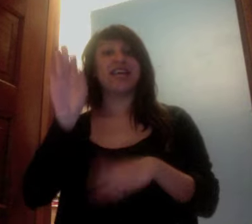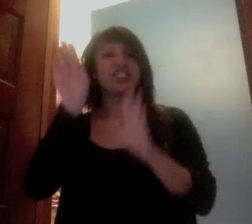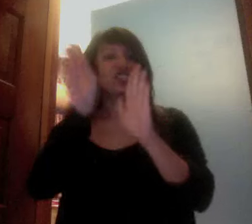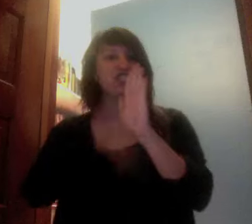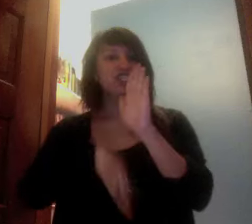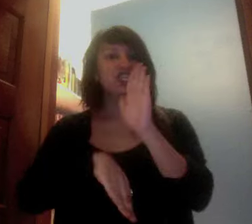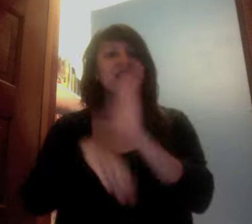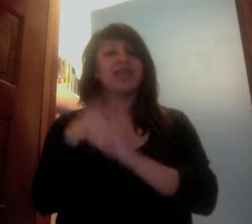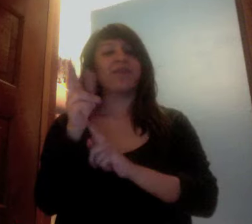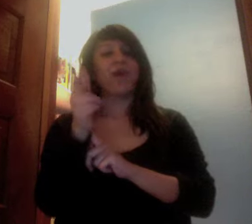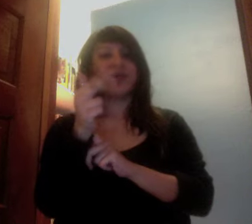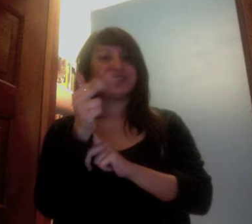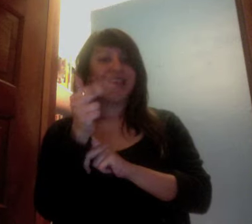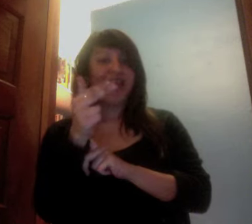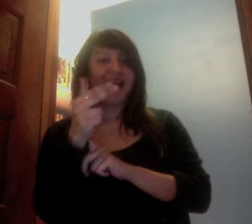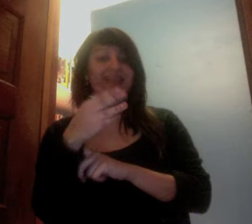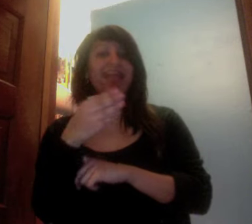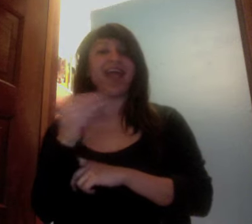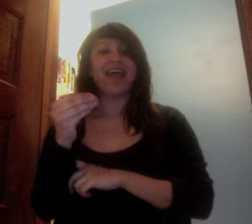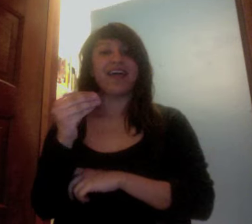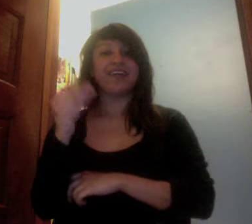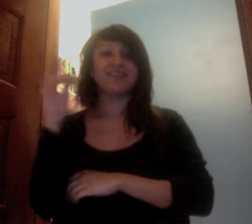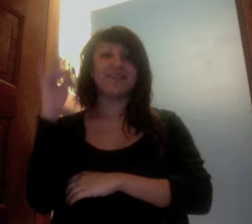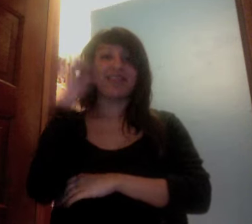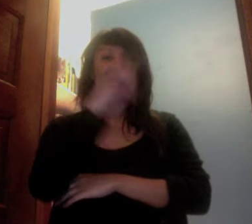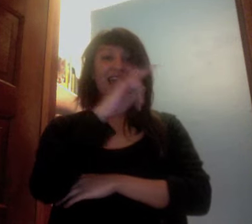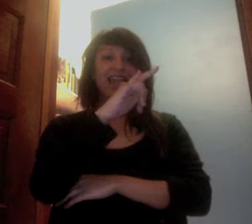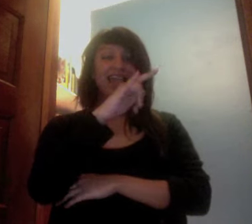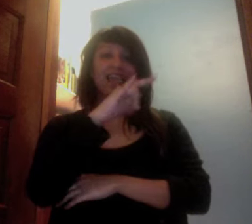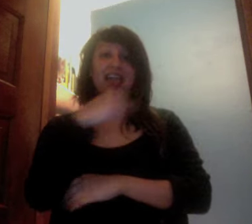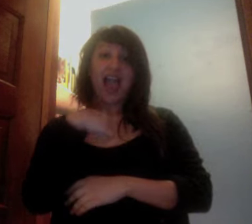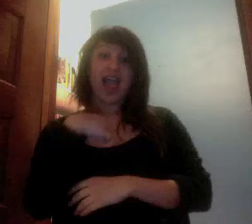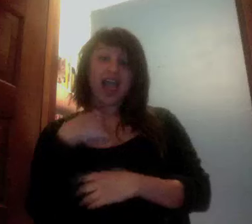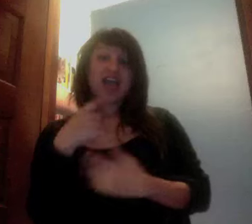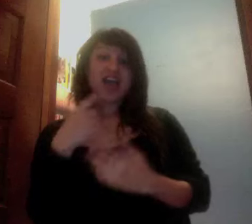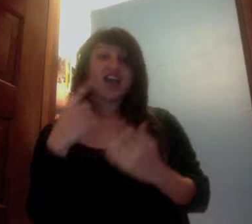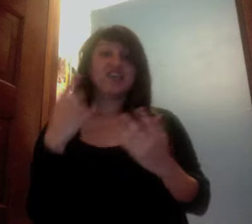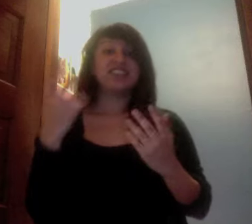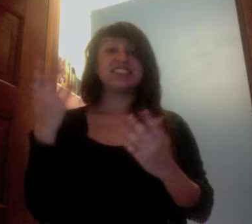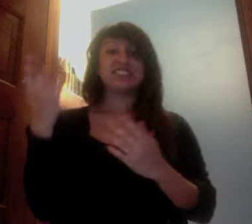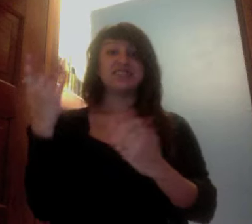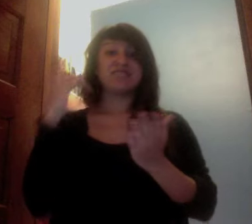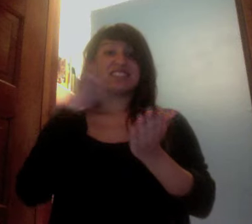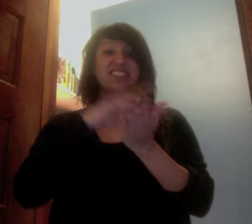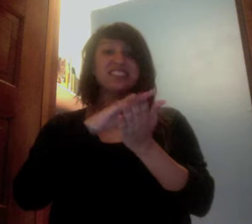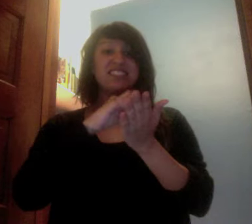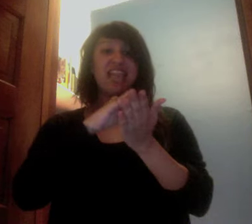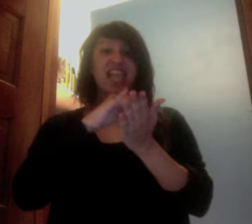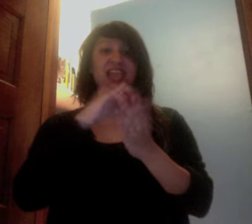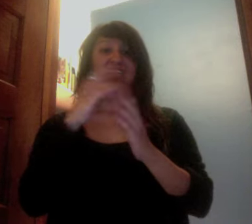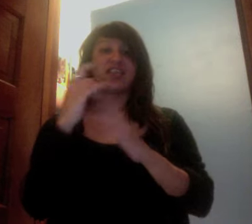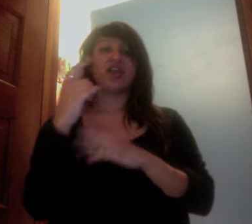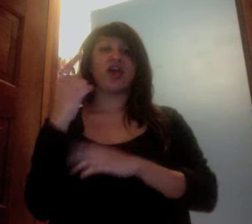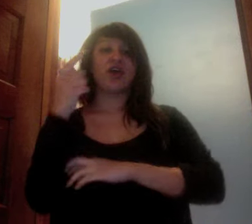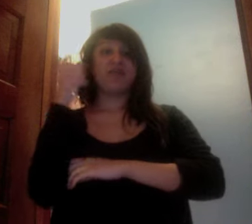about 5 days. And I knew that going right after Christmas during the